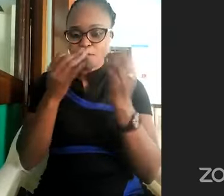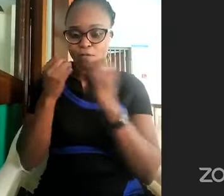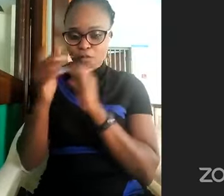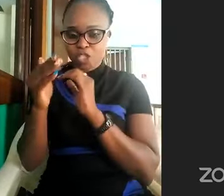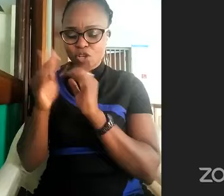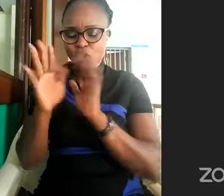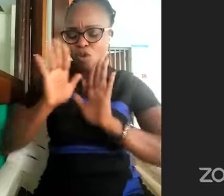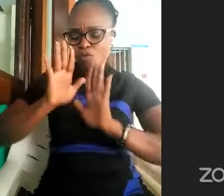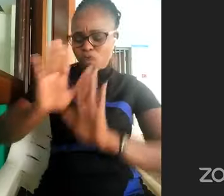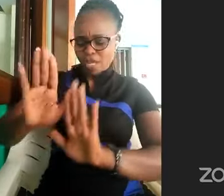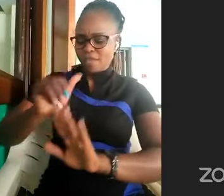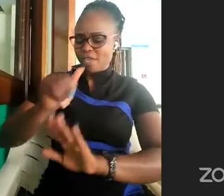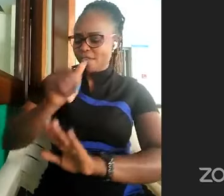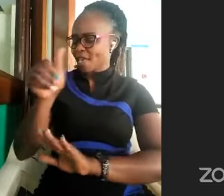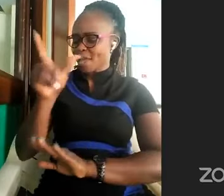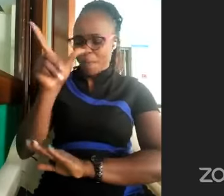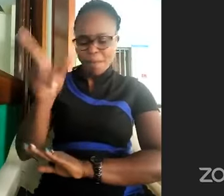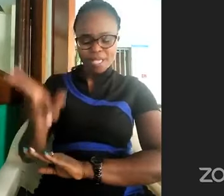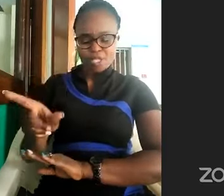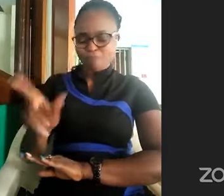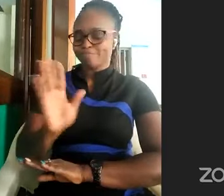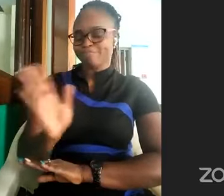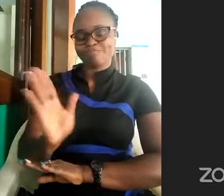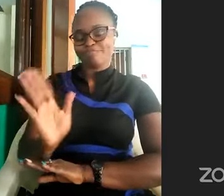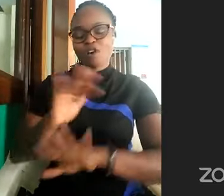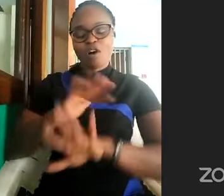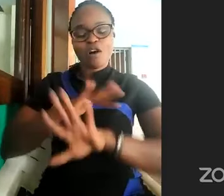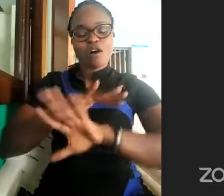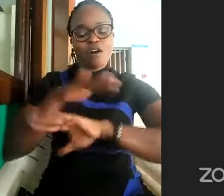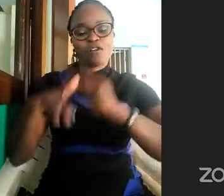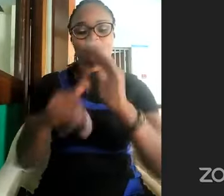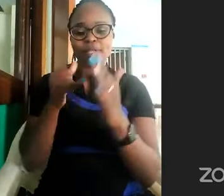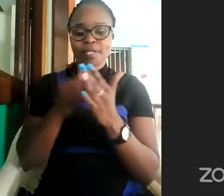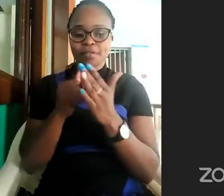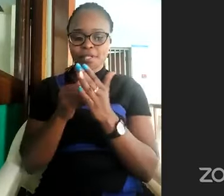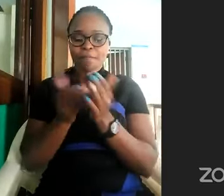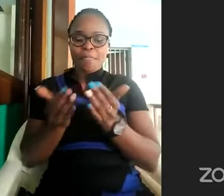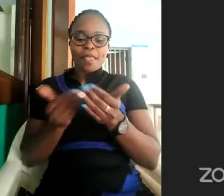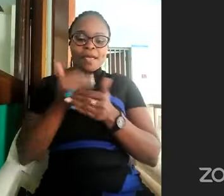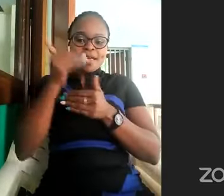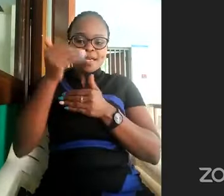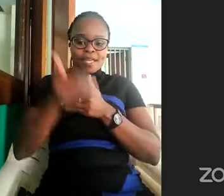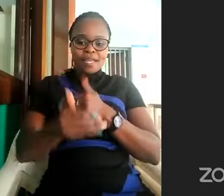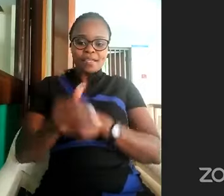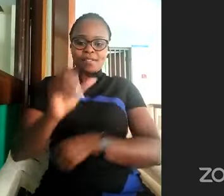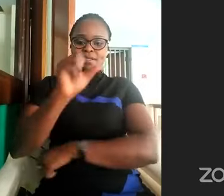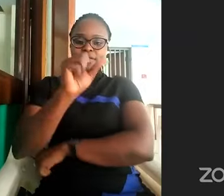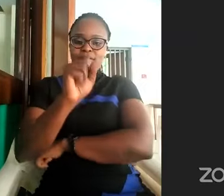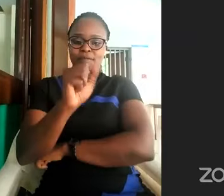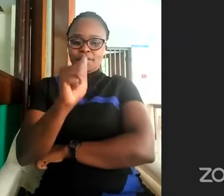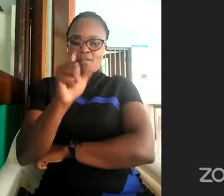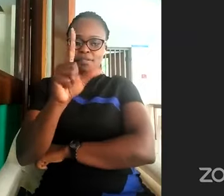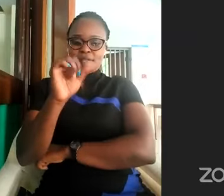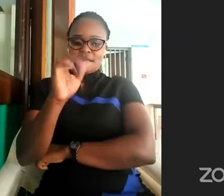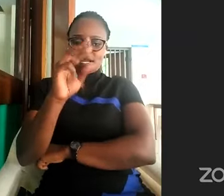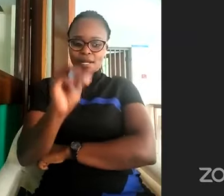inviting Mama Siri by the name Salim to share with us on access to